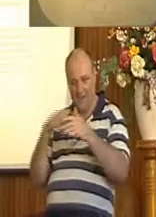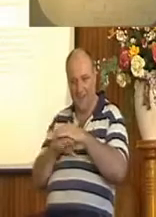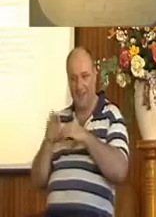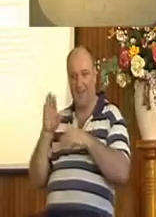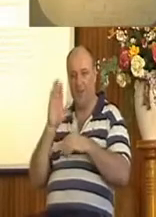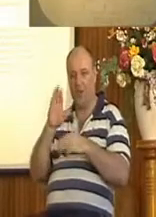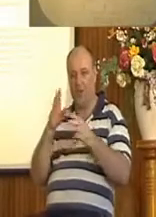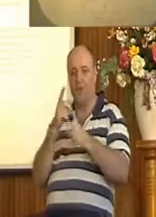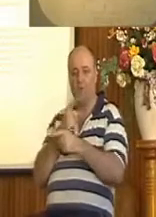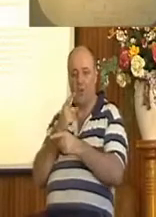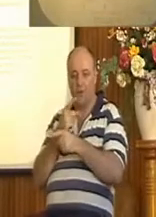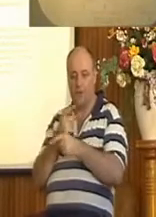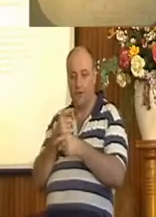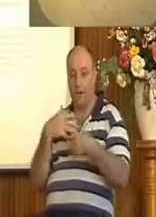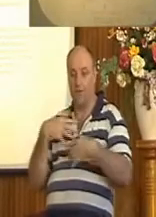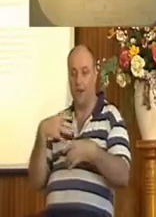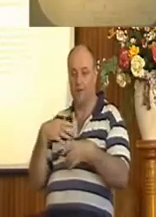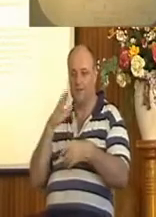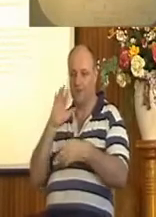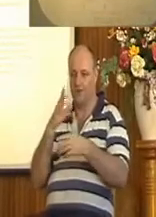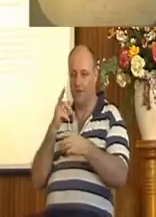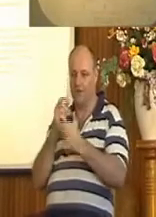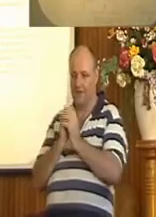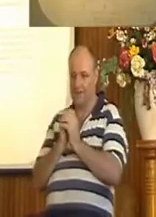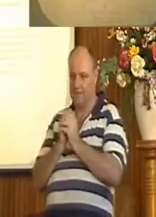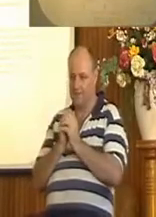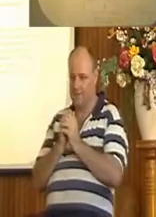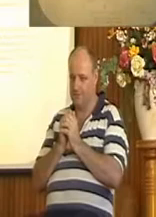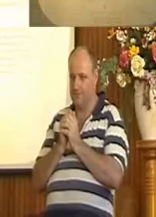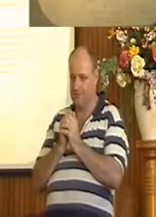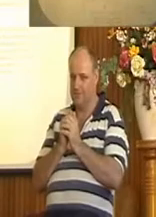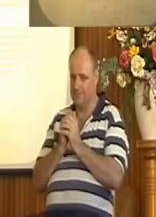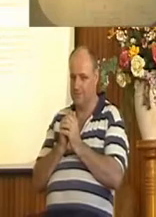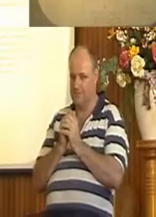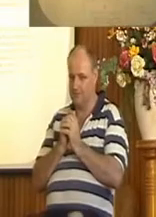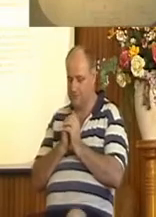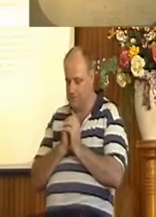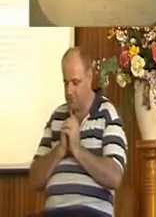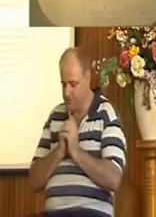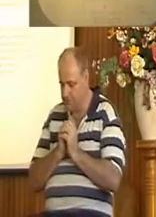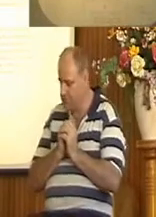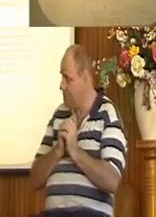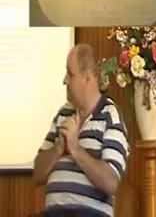That's the defense. And the confirmation of the goal. We don't want confirmation. The Catholics have